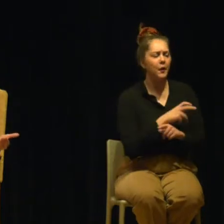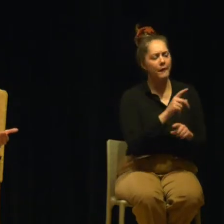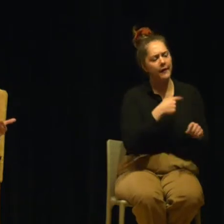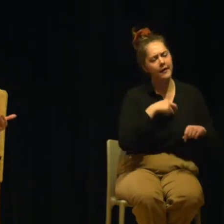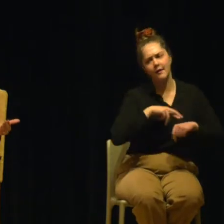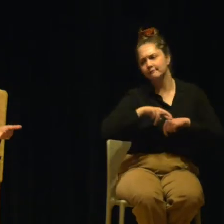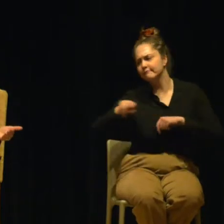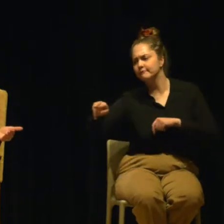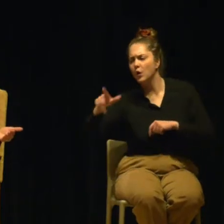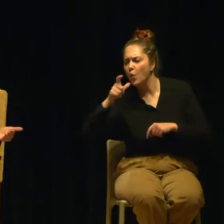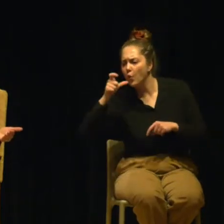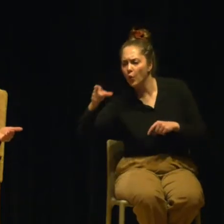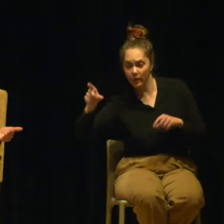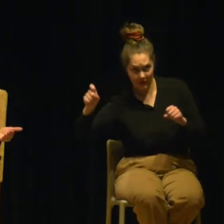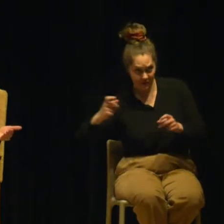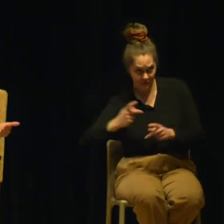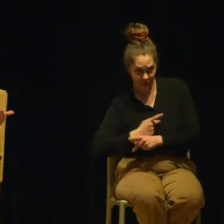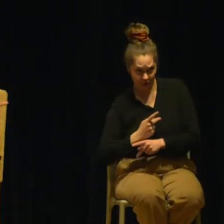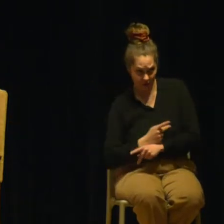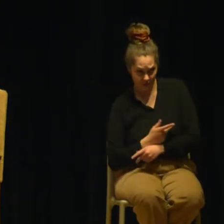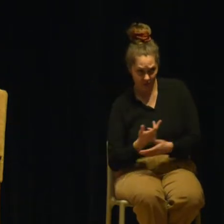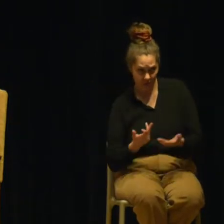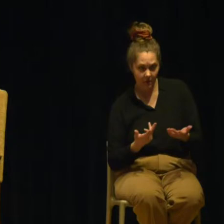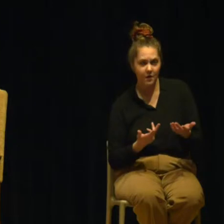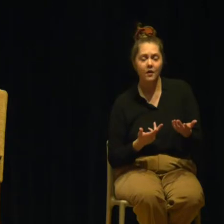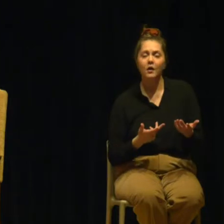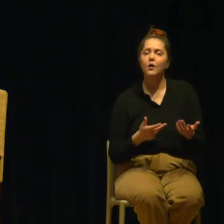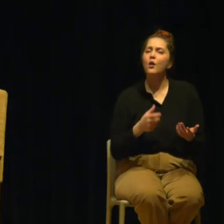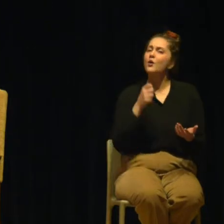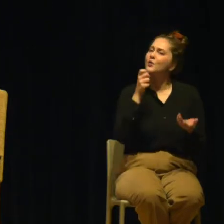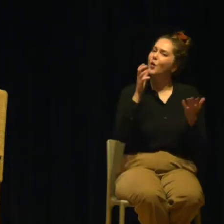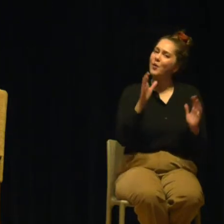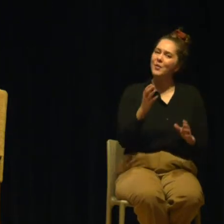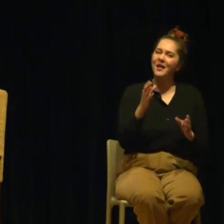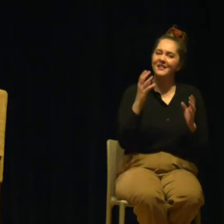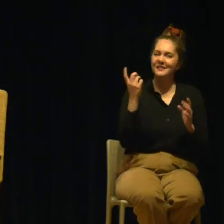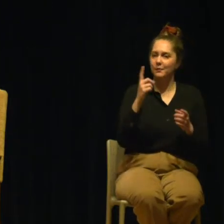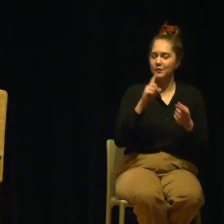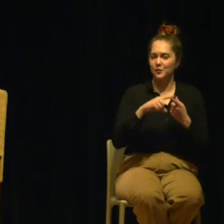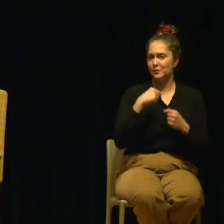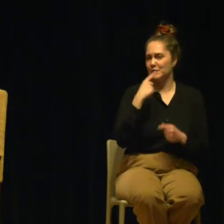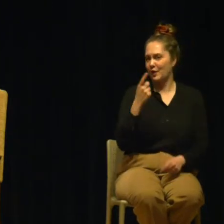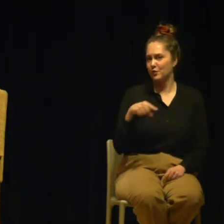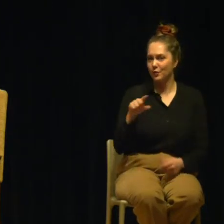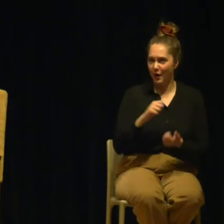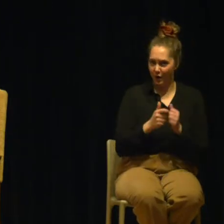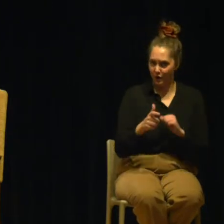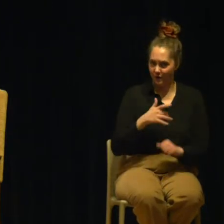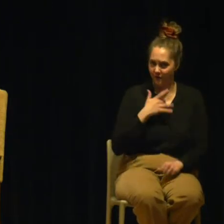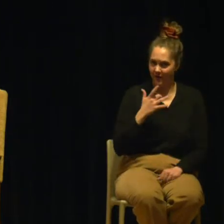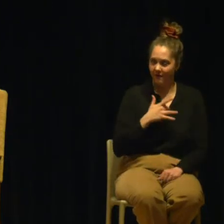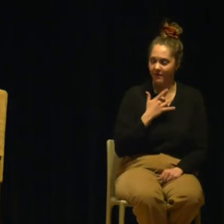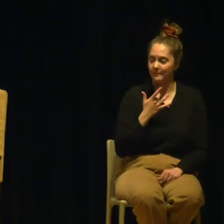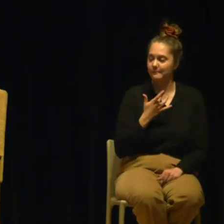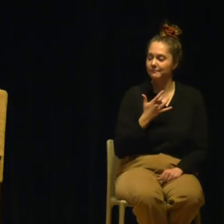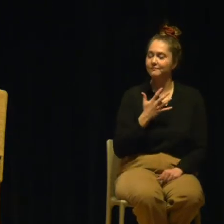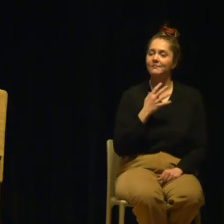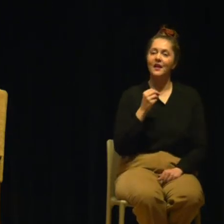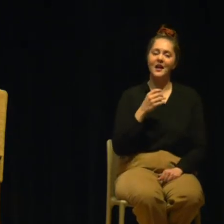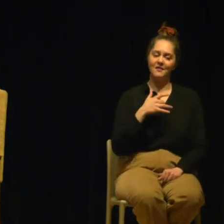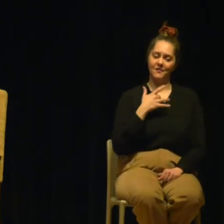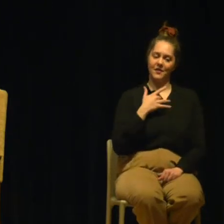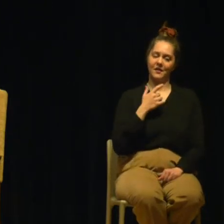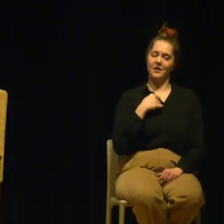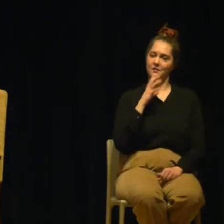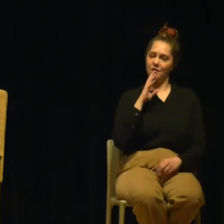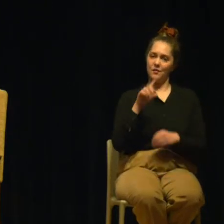to that can figure it out. But don't allow someone to tell you how you feel. And there is a sense that I talk about in the